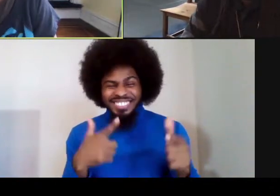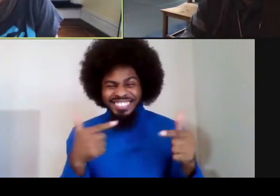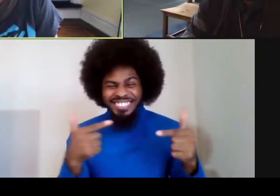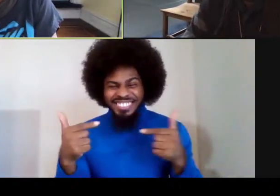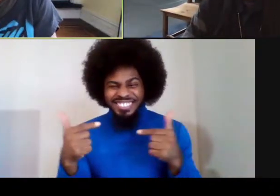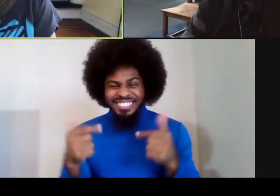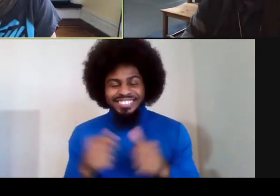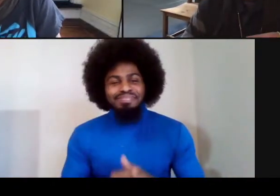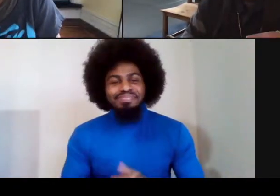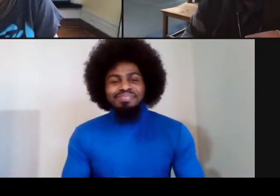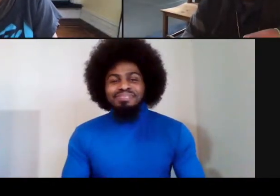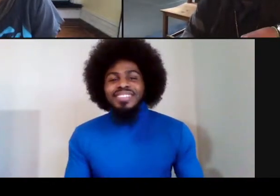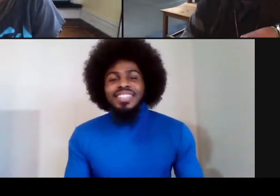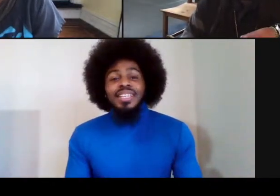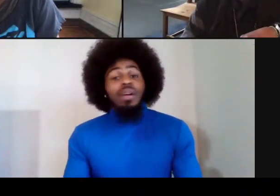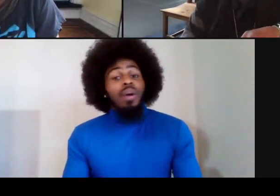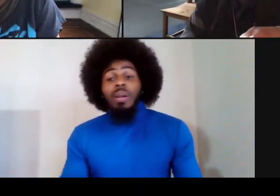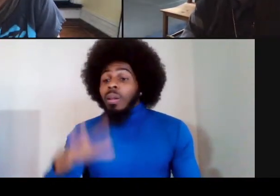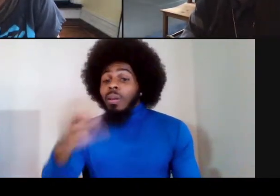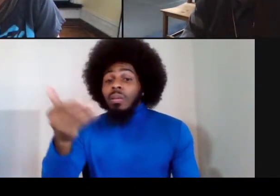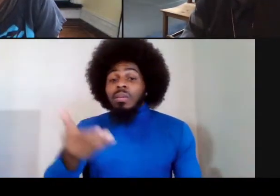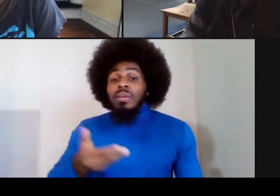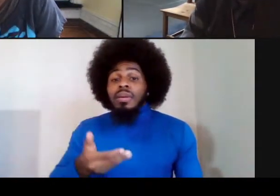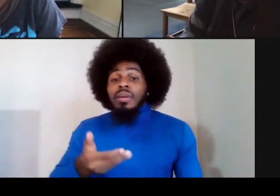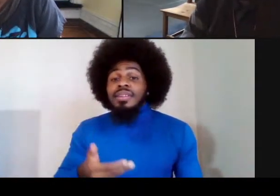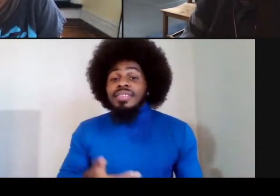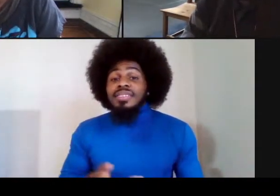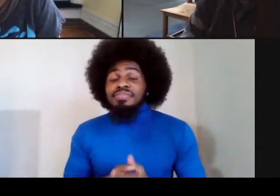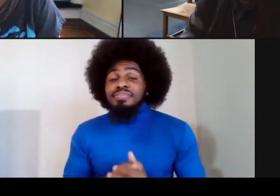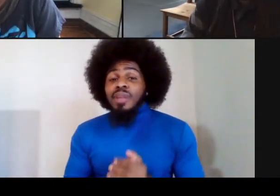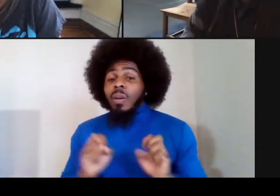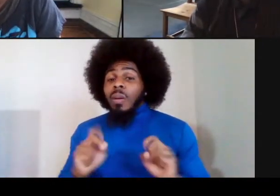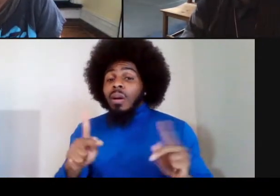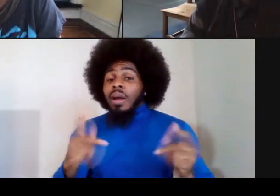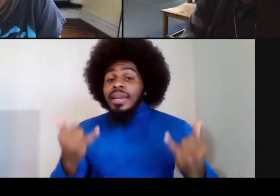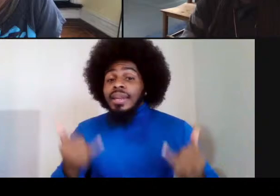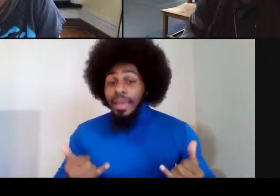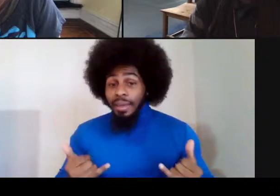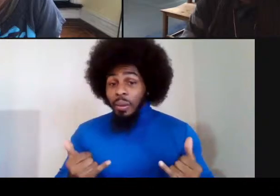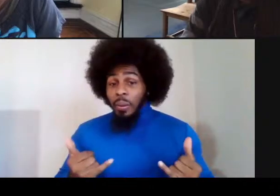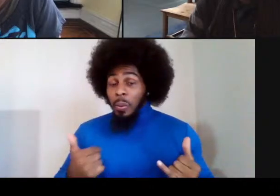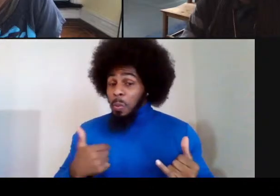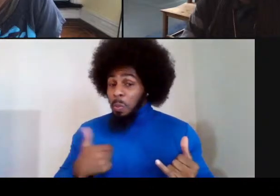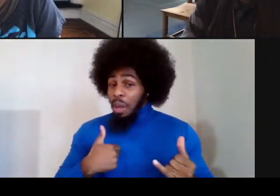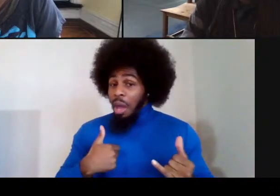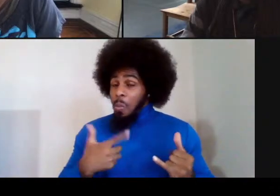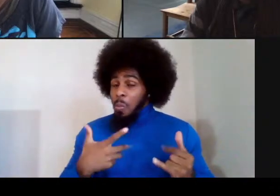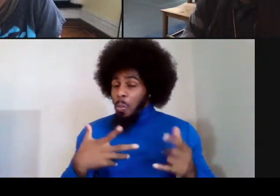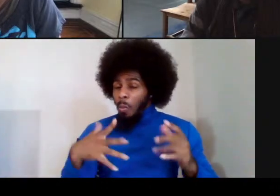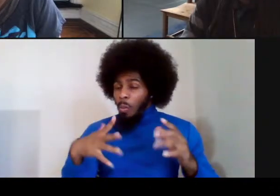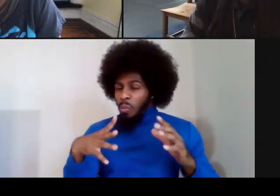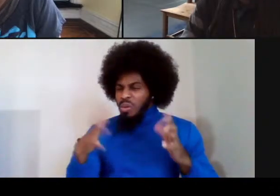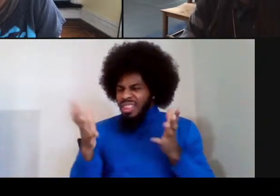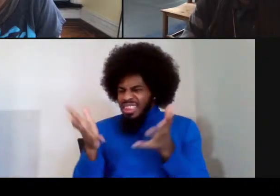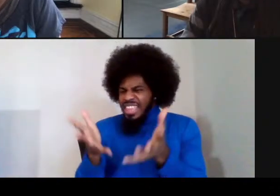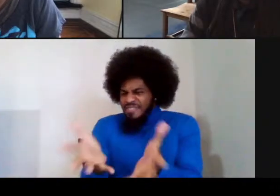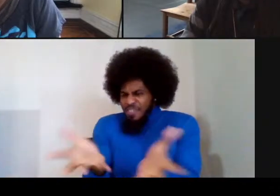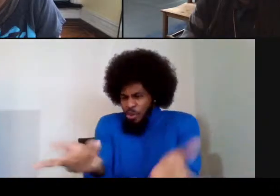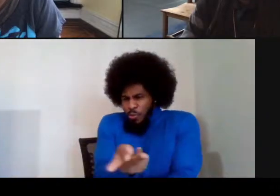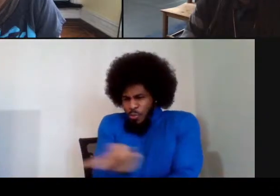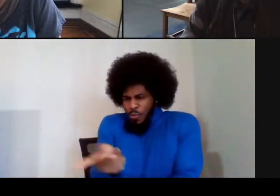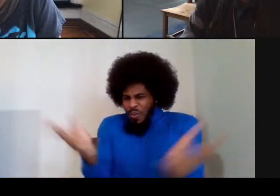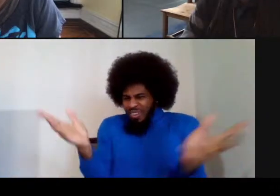Well, welcome, Nyjah. Now I get to leave y'all to have a little bit more fun. Don't have too much fun without